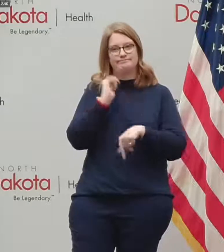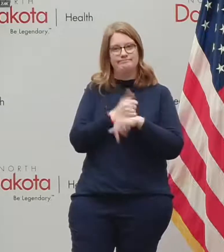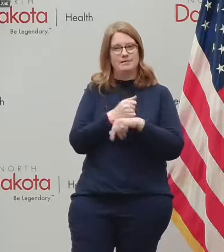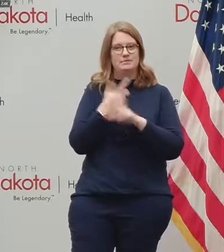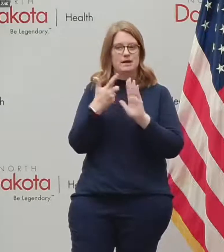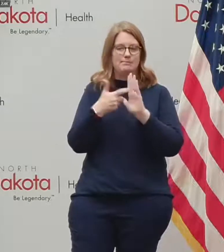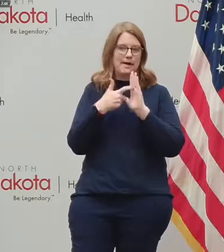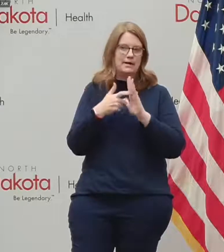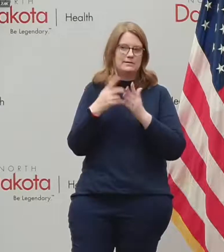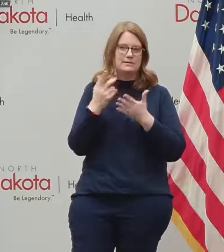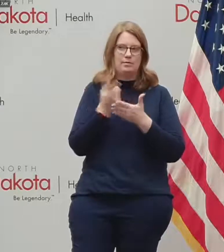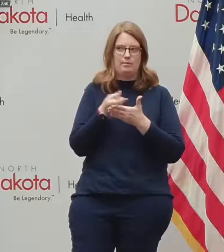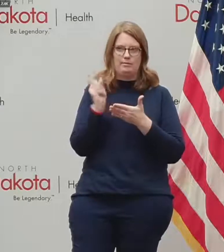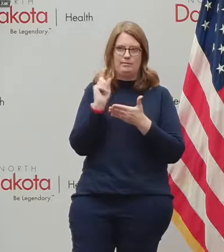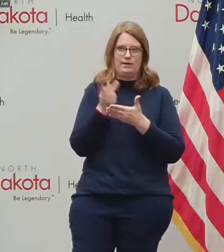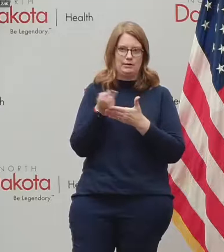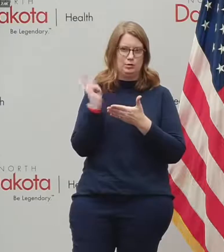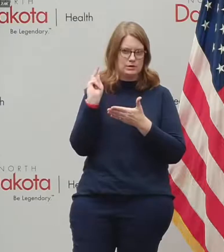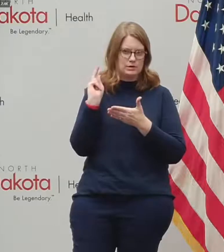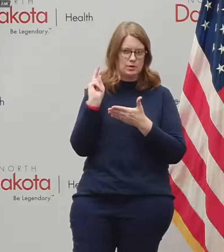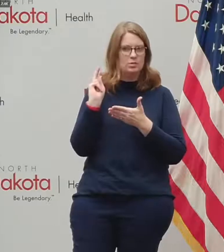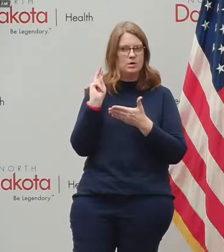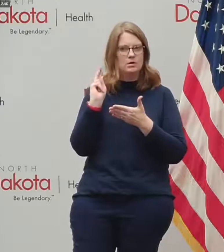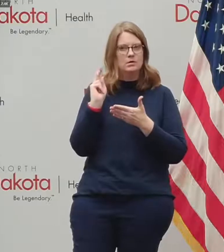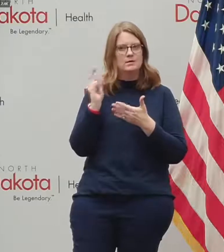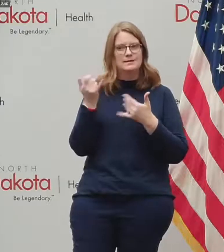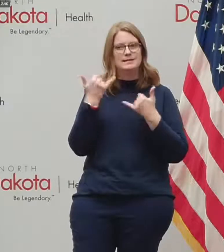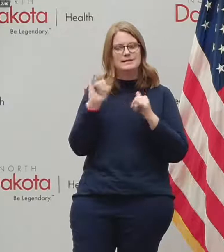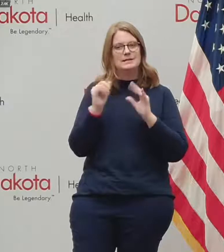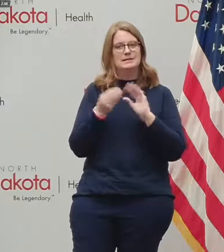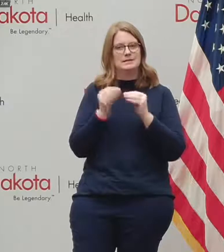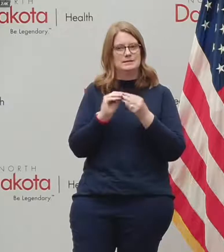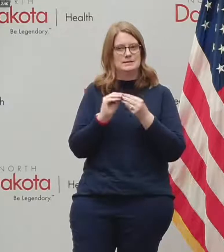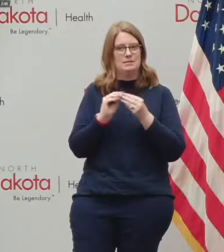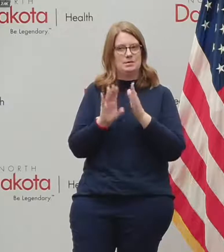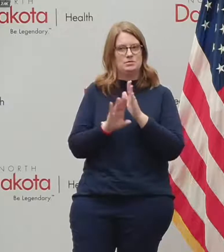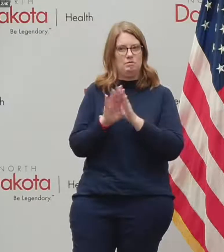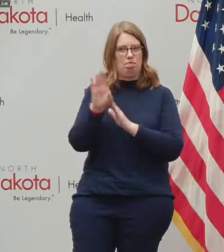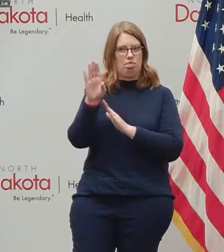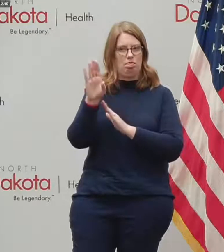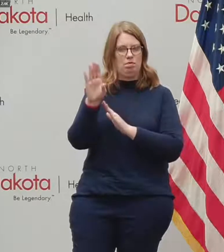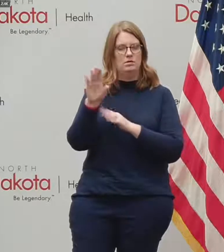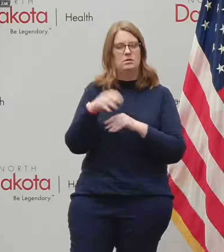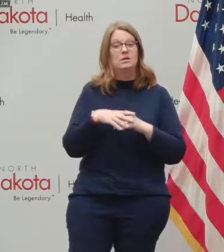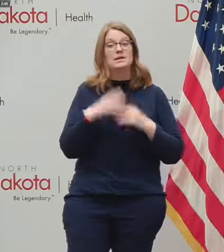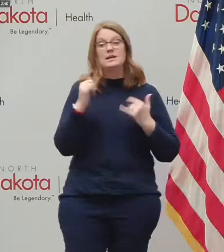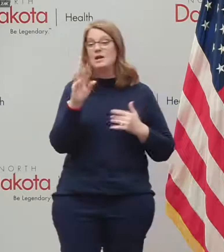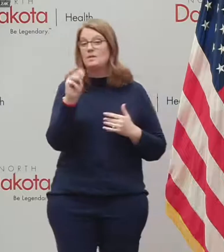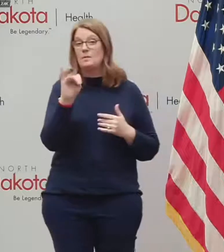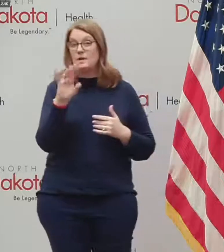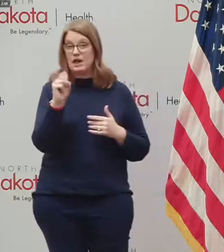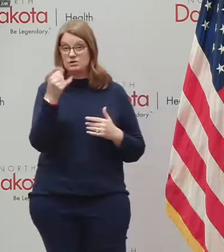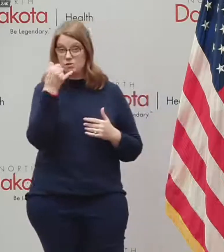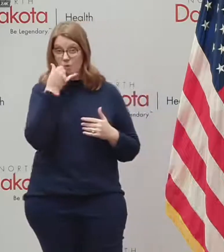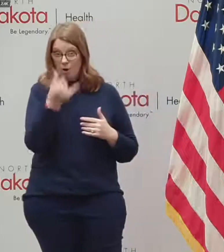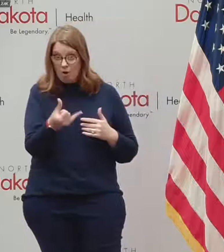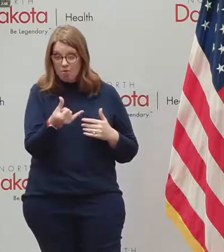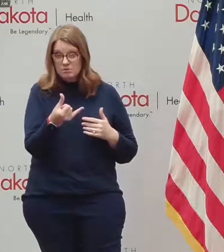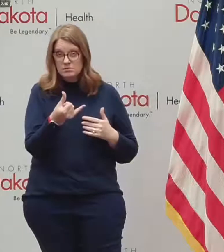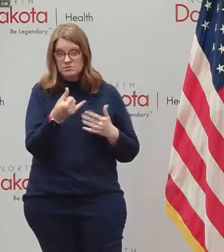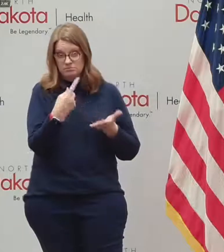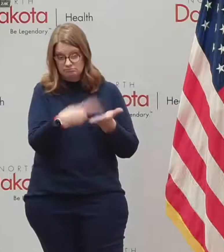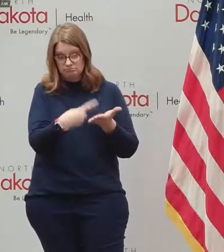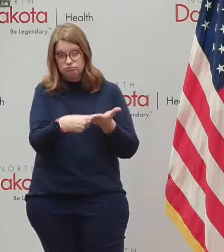or more ago, 2 weeks ago, are still seeing their numbers rise. But from the mayor's calls that we're having, they're indicating